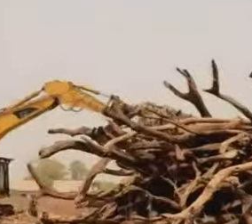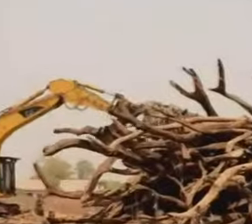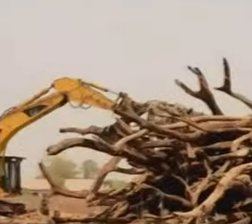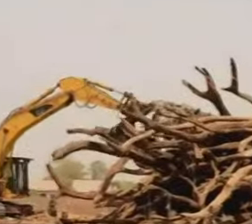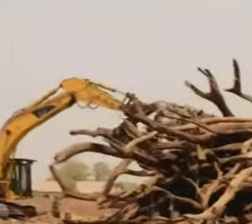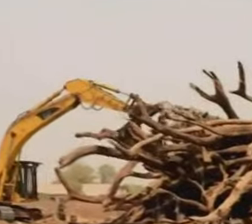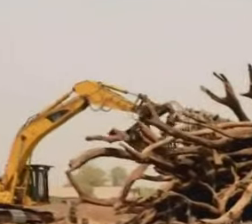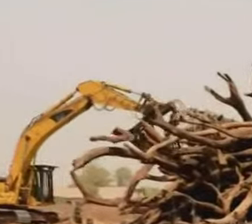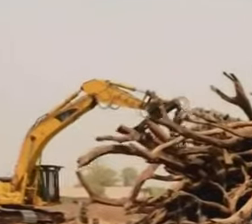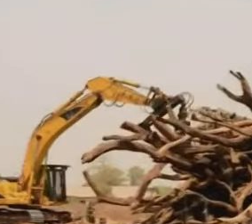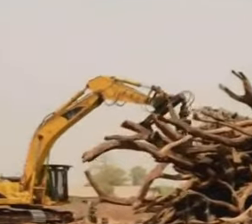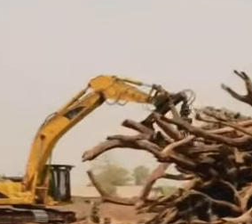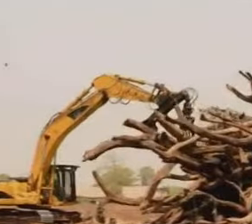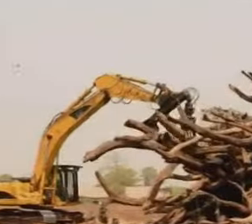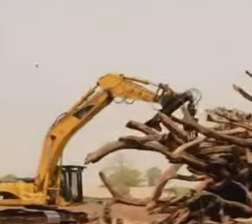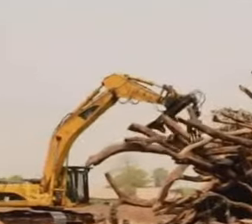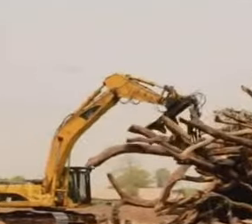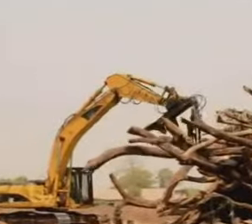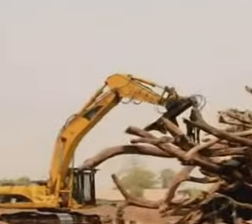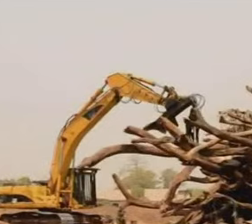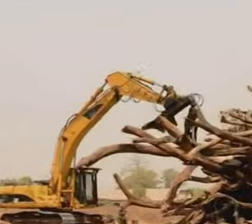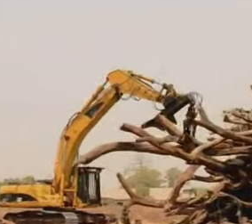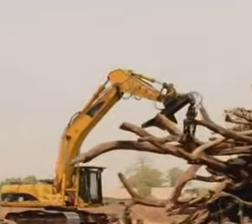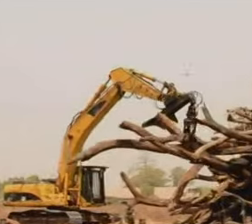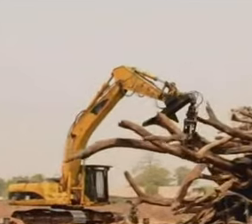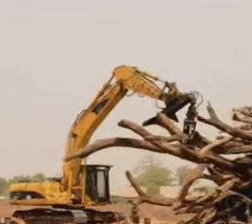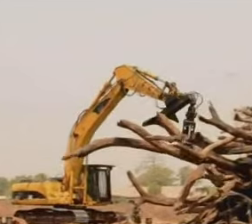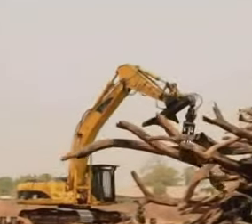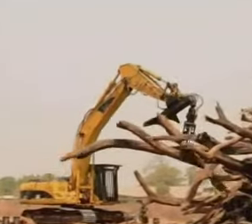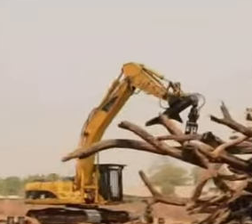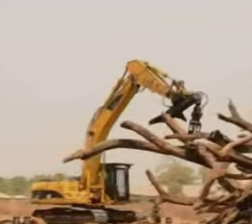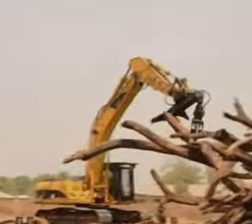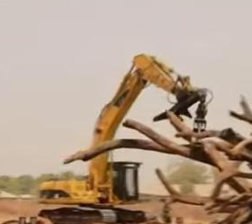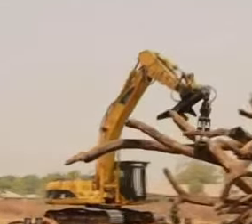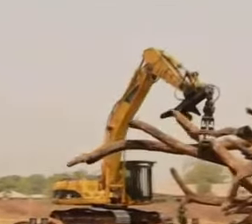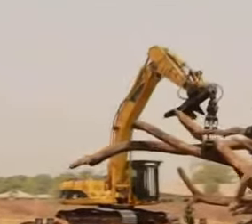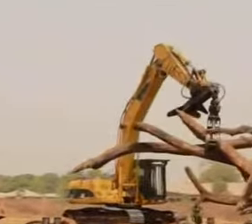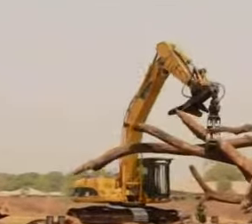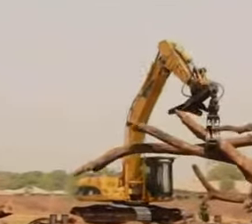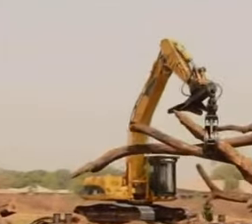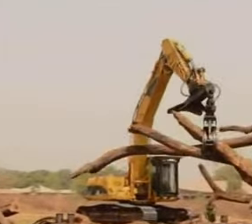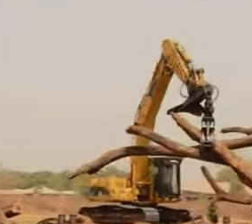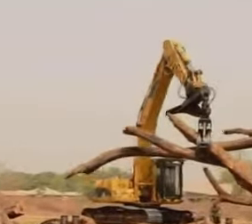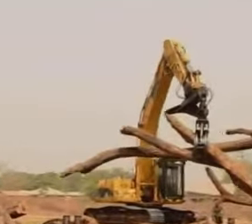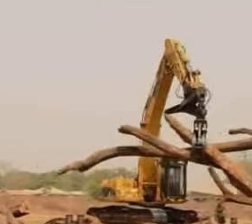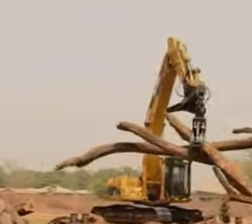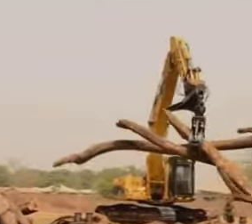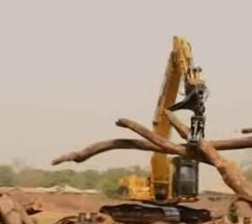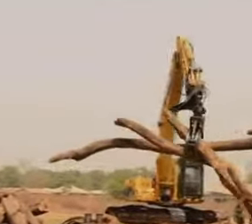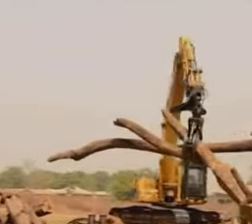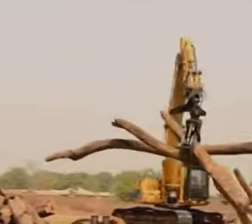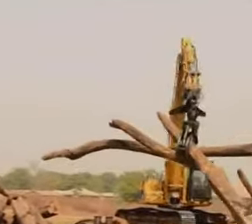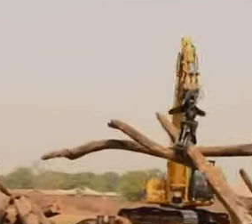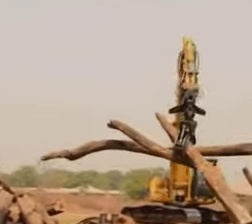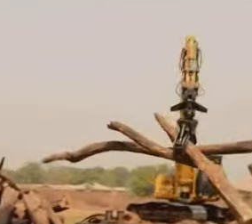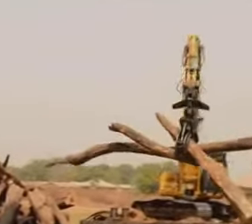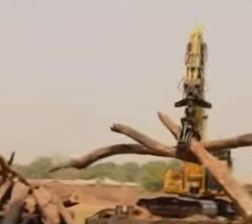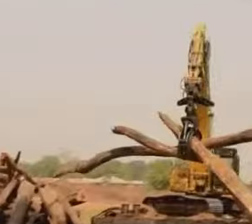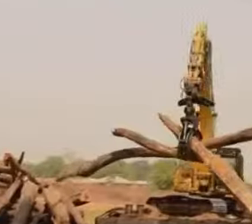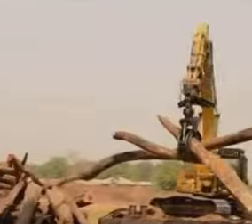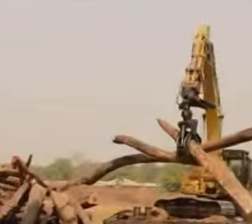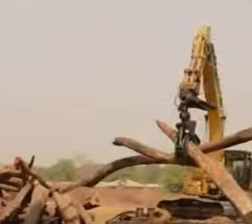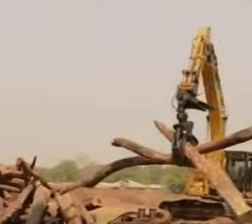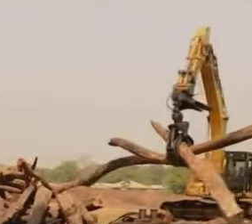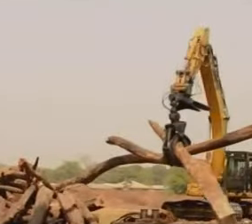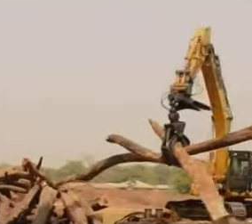also paid for the removal of these dangerous stumps from the Dambai Injari 18 kilometers to Mpunja Kudokope